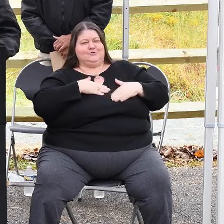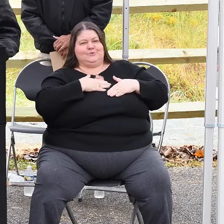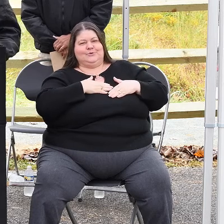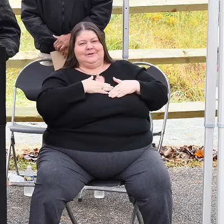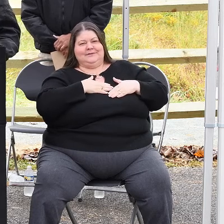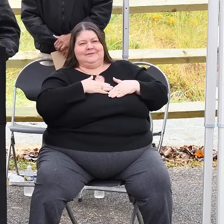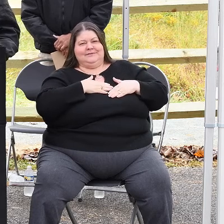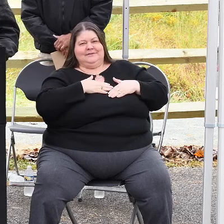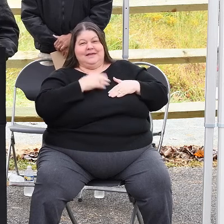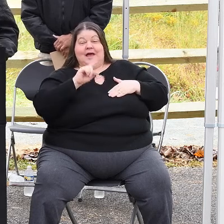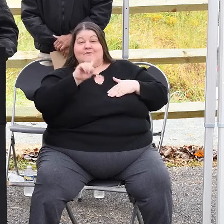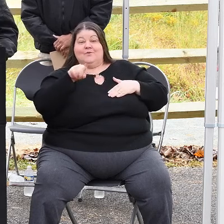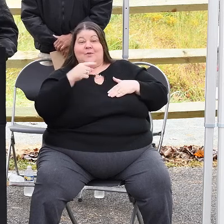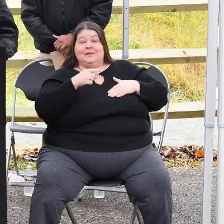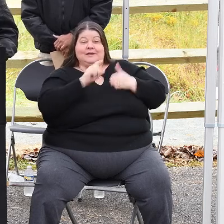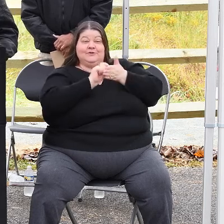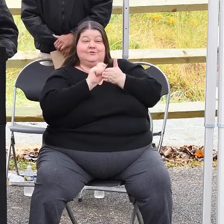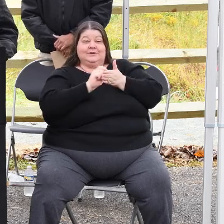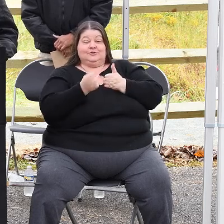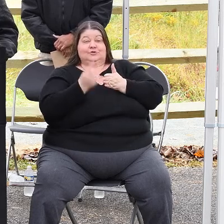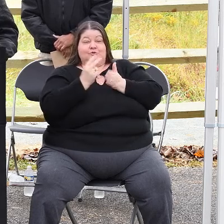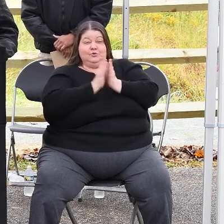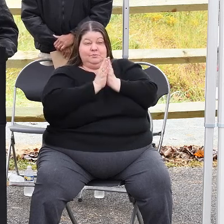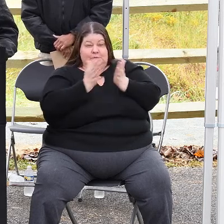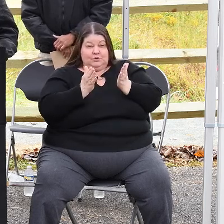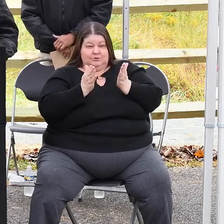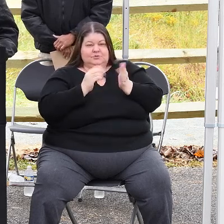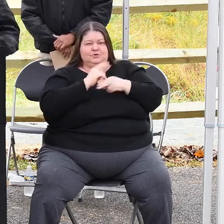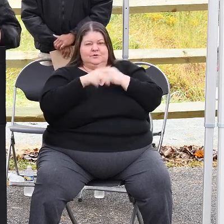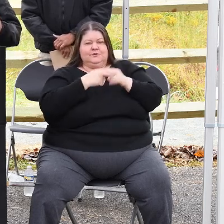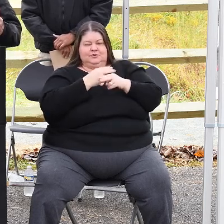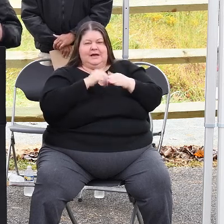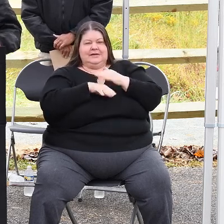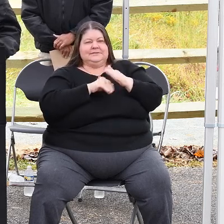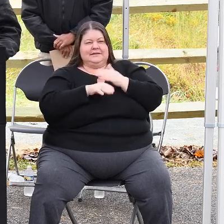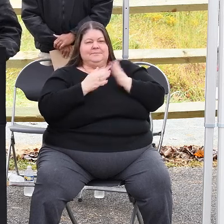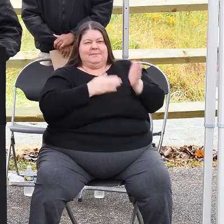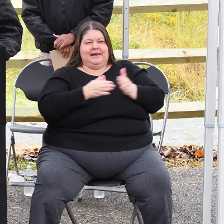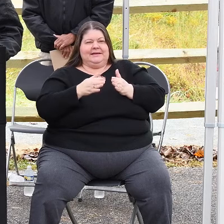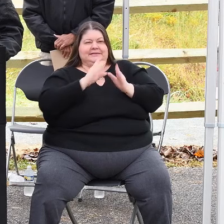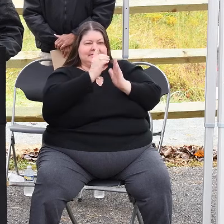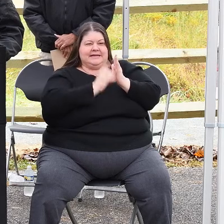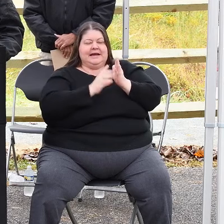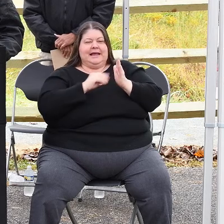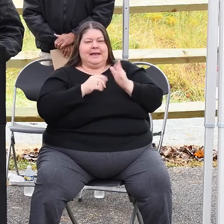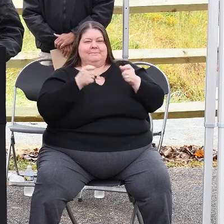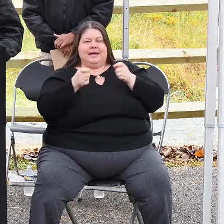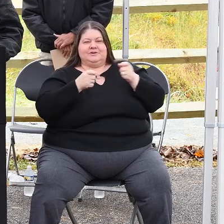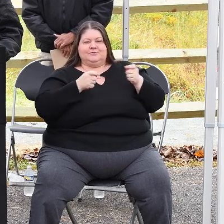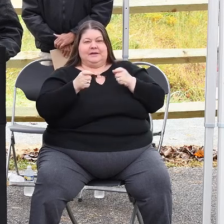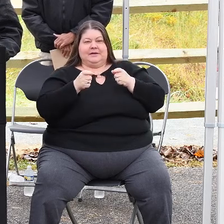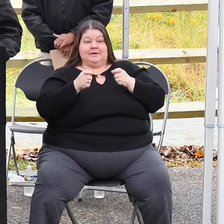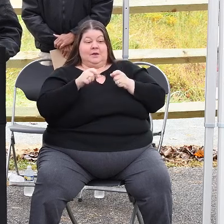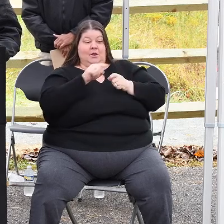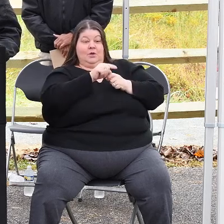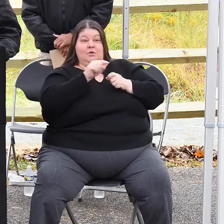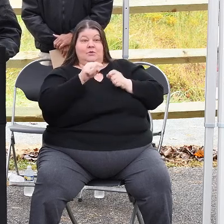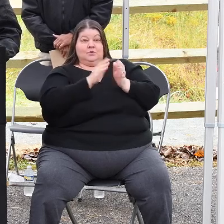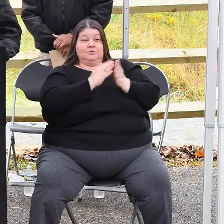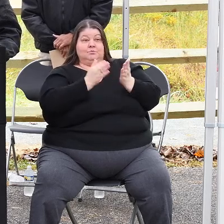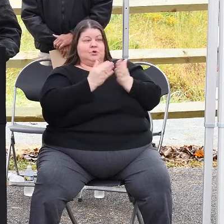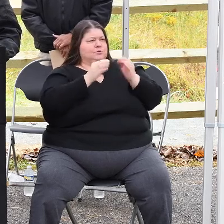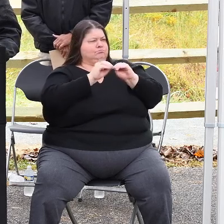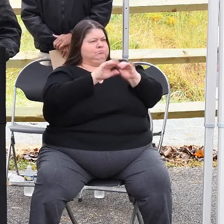2 books about universal access trails, planning, design, management, and those books are being used around the country. We